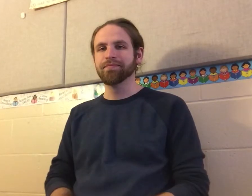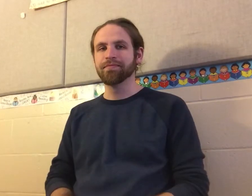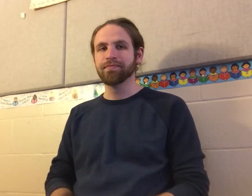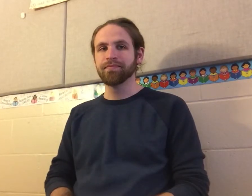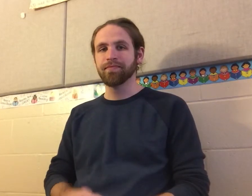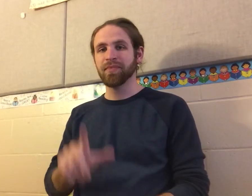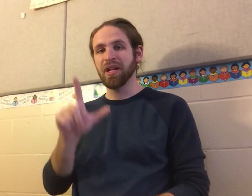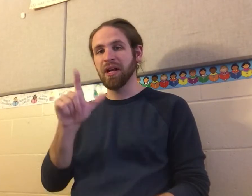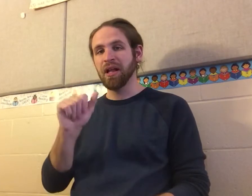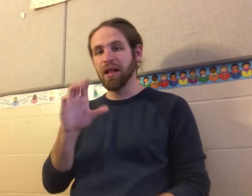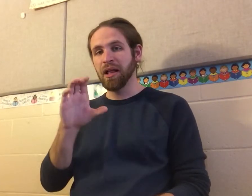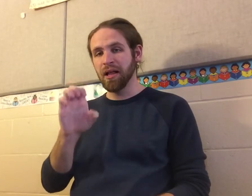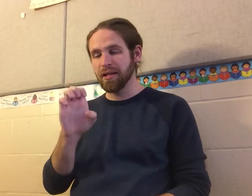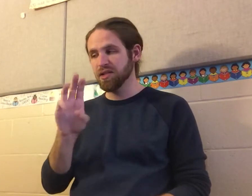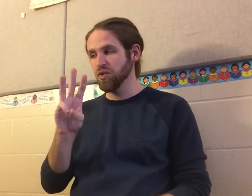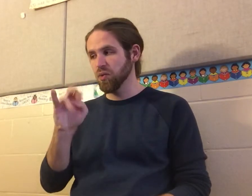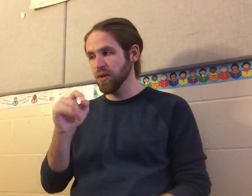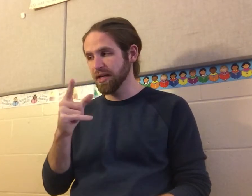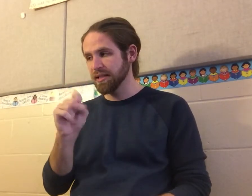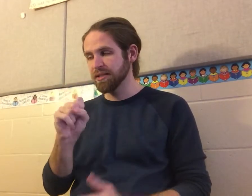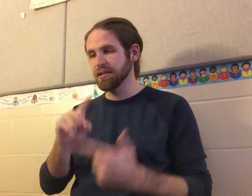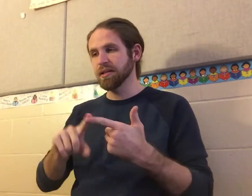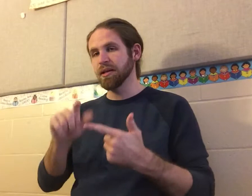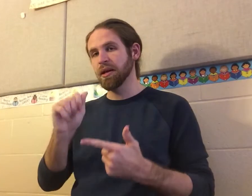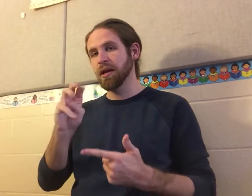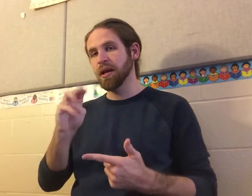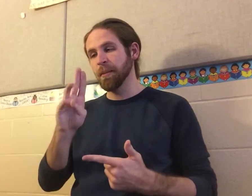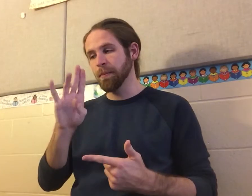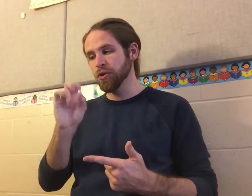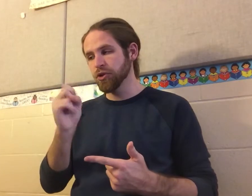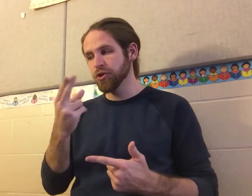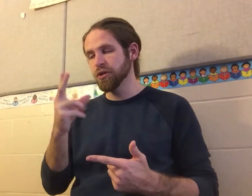Lacewings and ambush bugs also eat aphids.